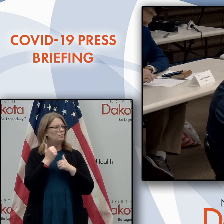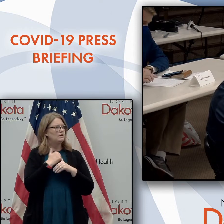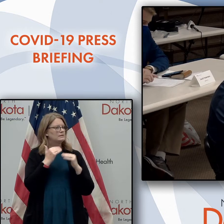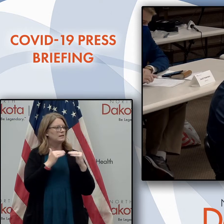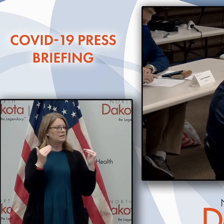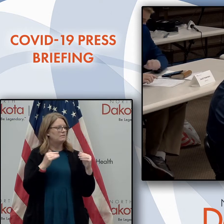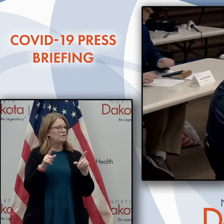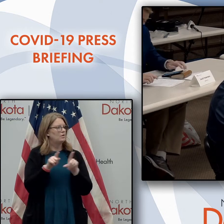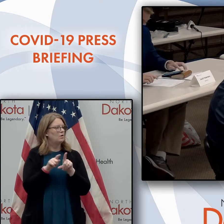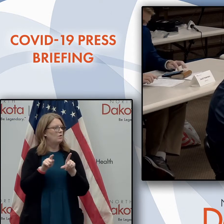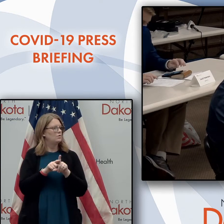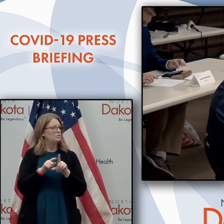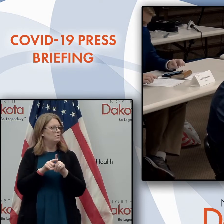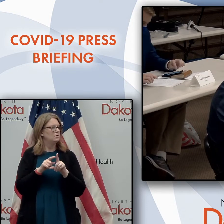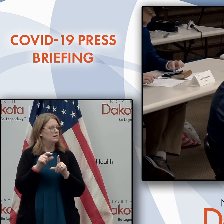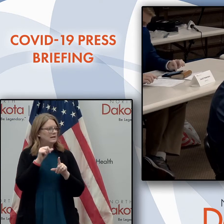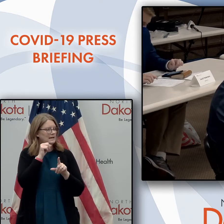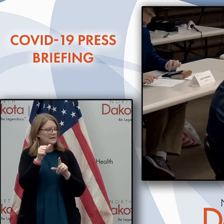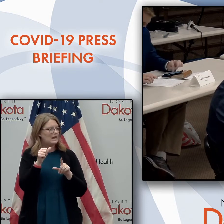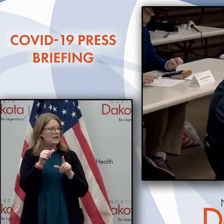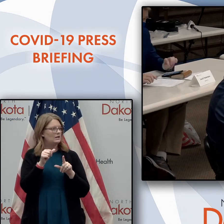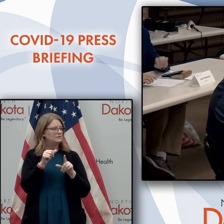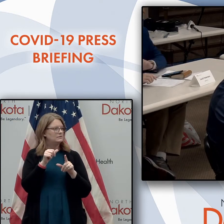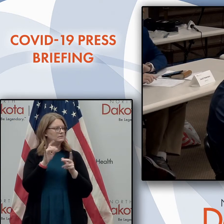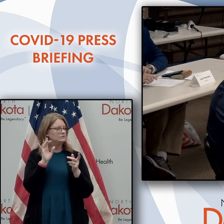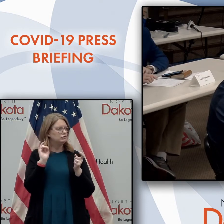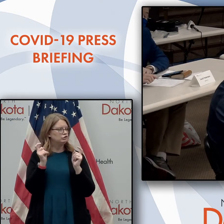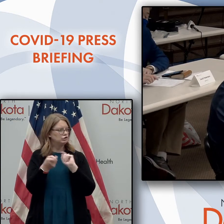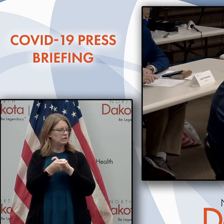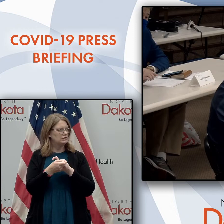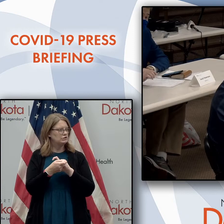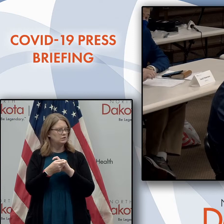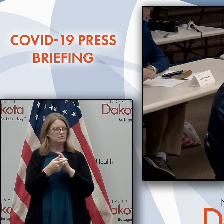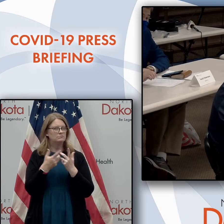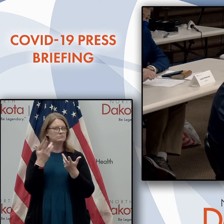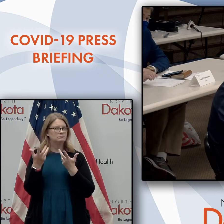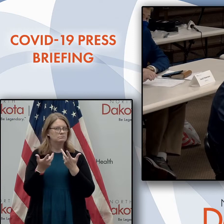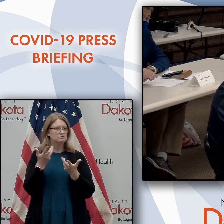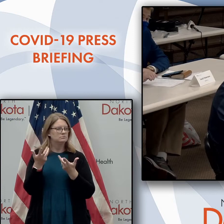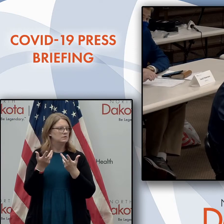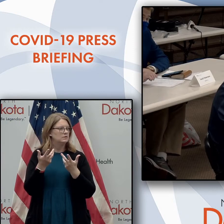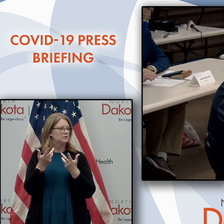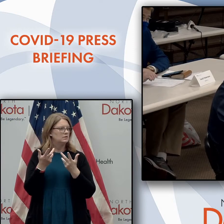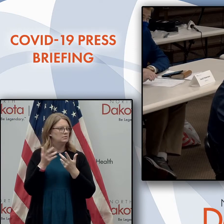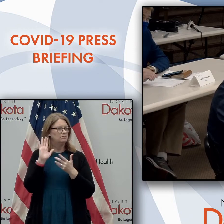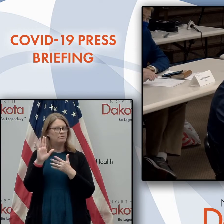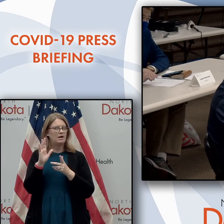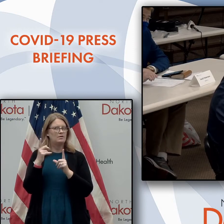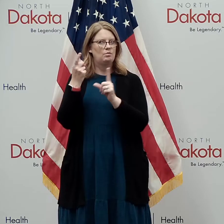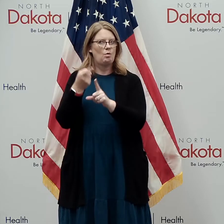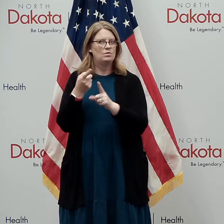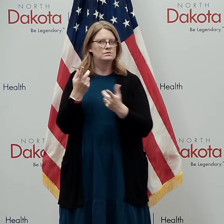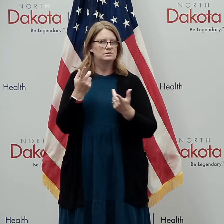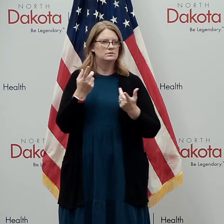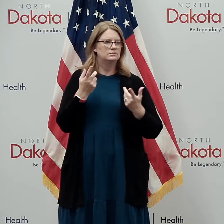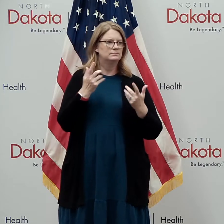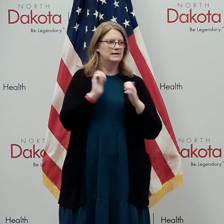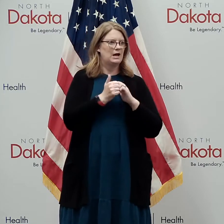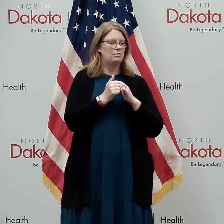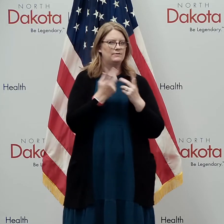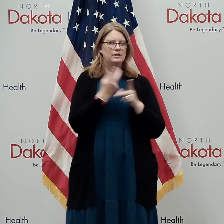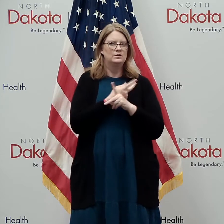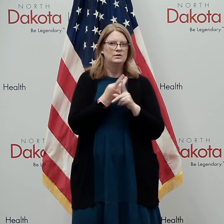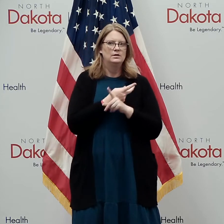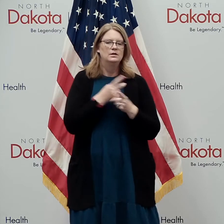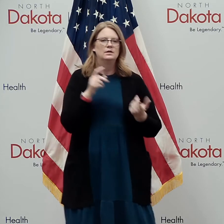also frequently spoken about not moving the goalposts. How do we reconcile that? Well, I'd say we aren't moving